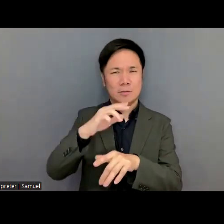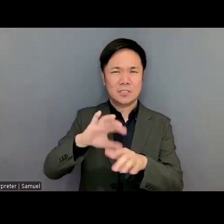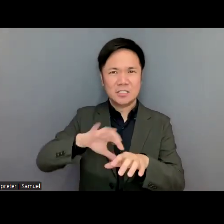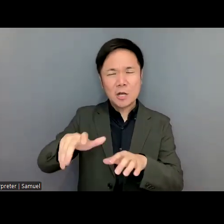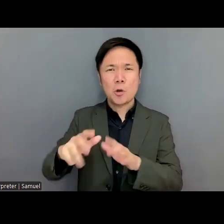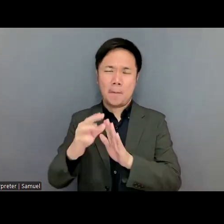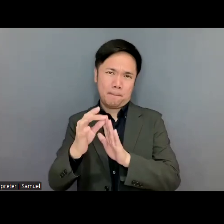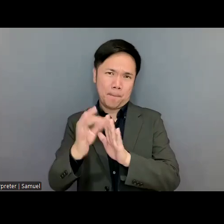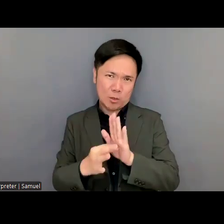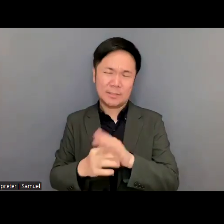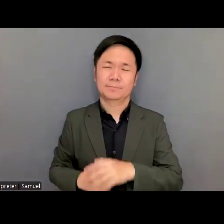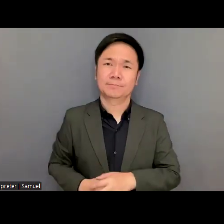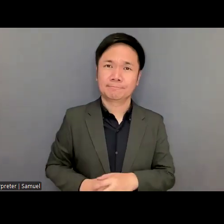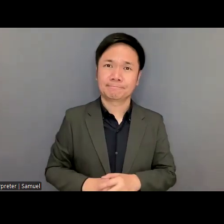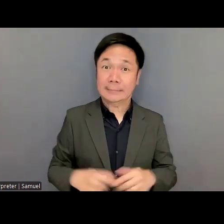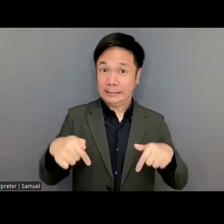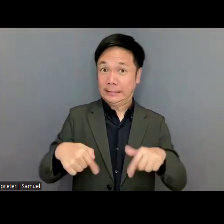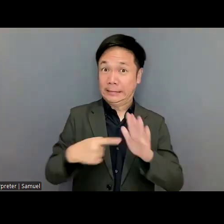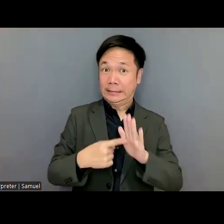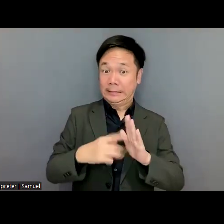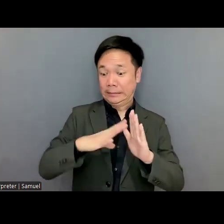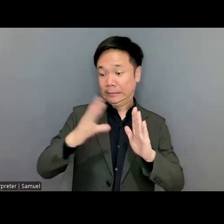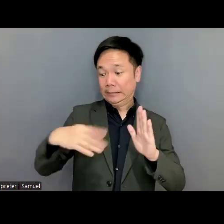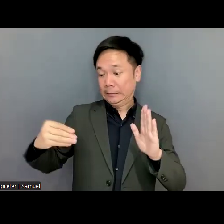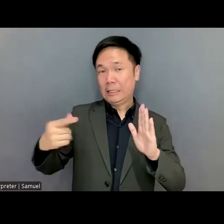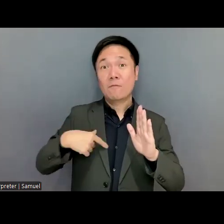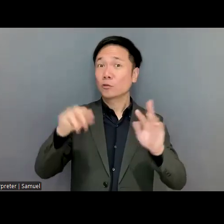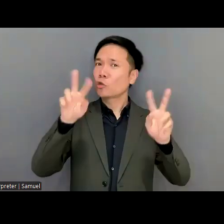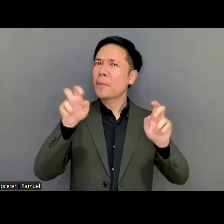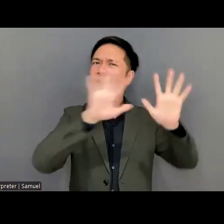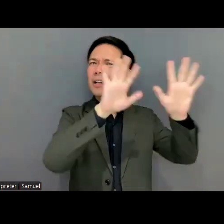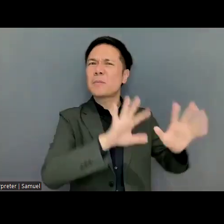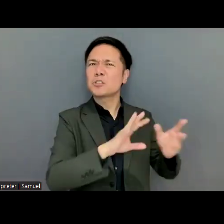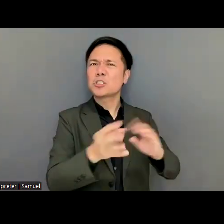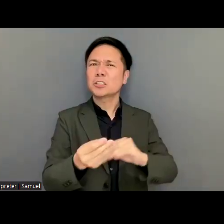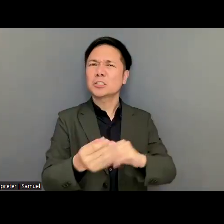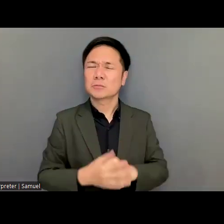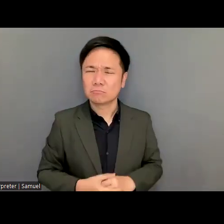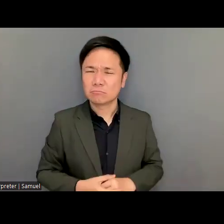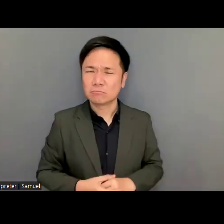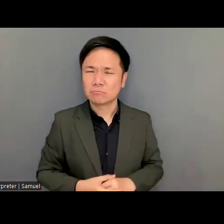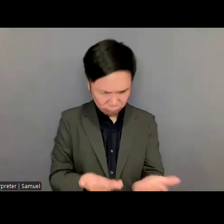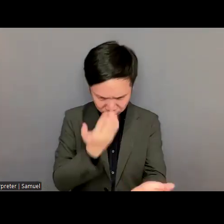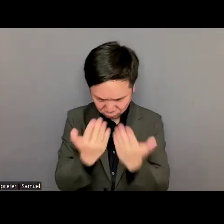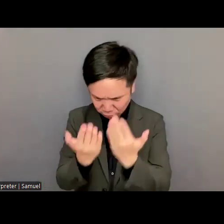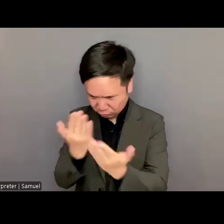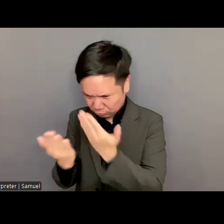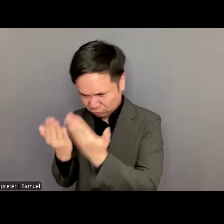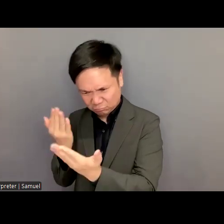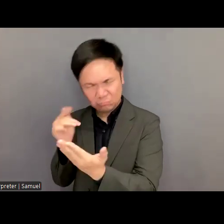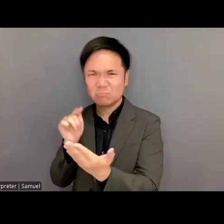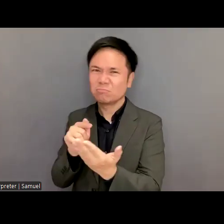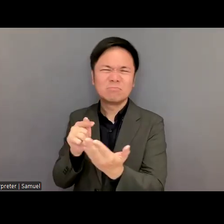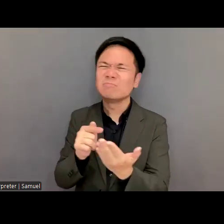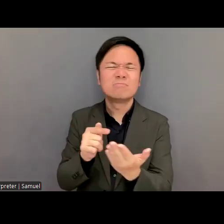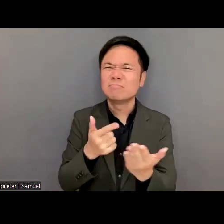in Papua New Guinea, I've looked through particularly in the area of climate change, there seem to be a little around